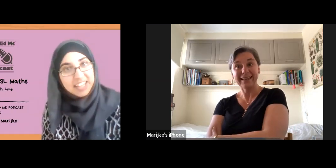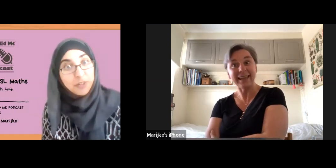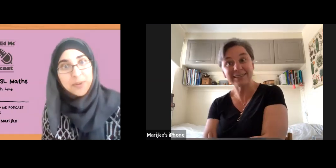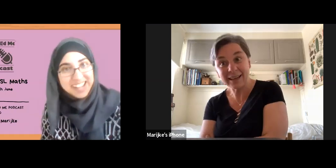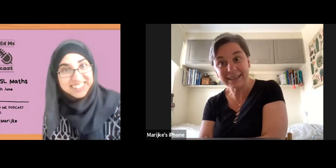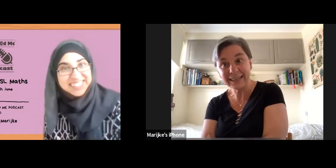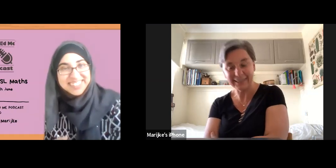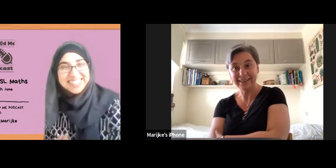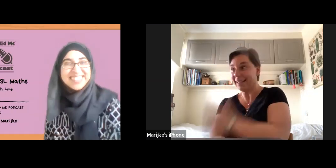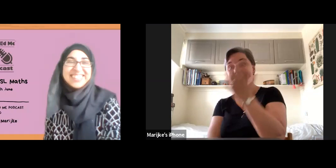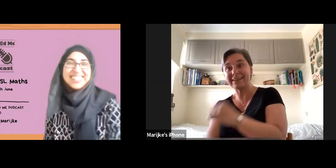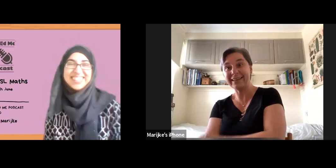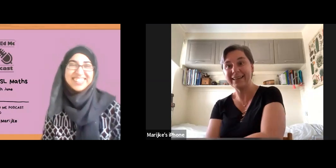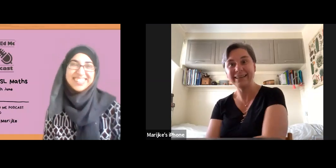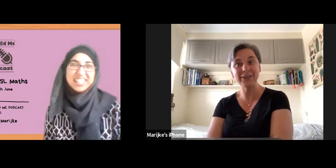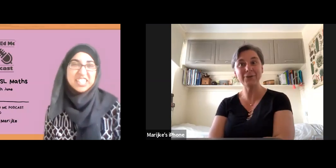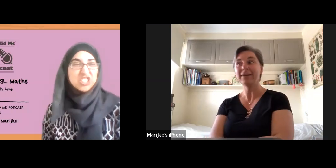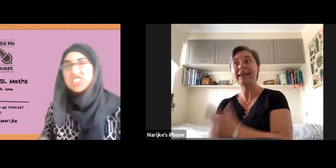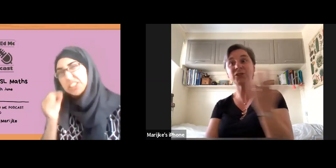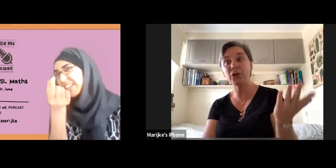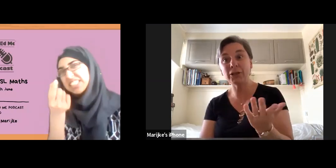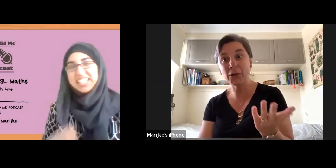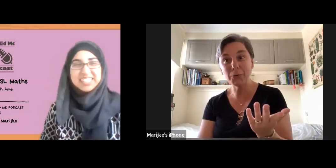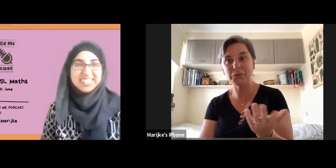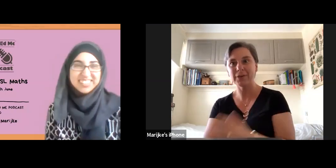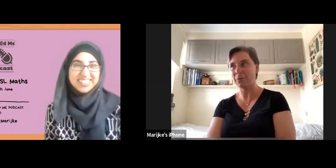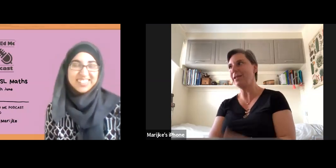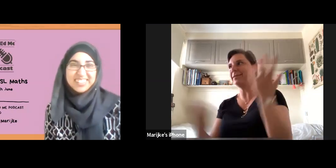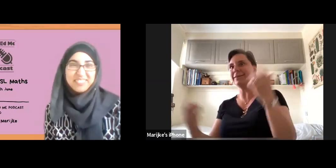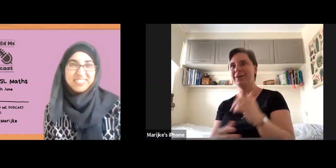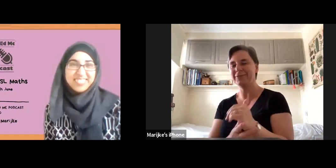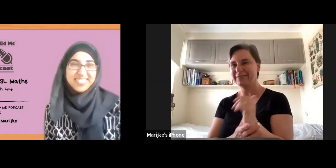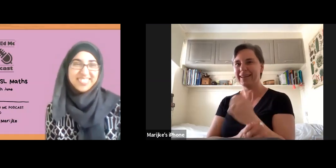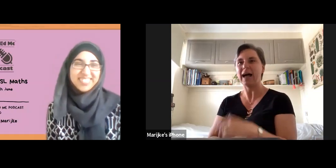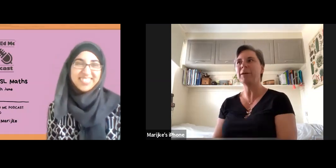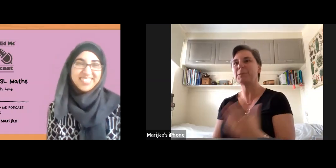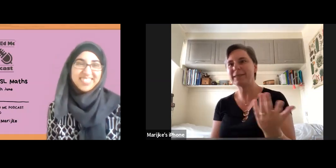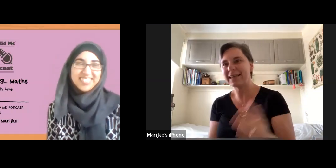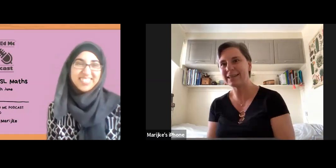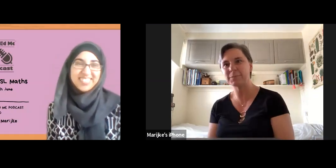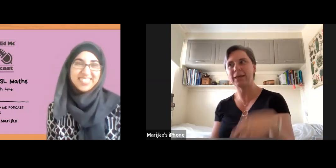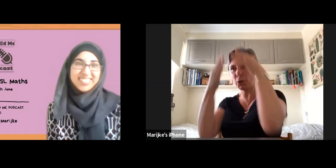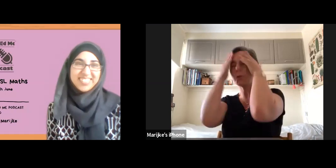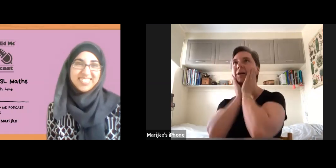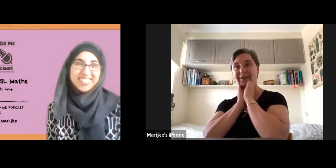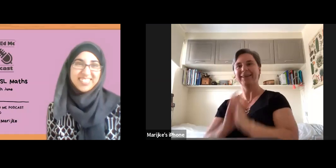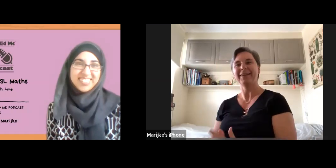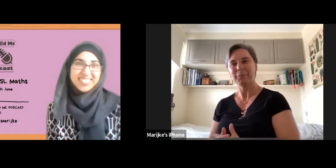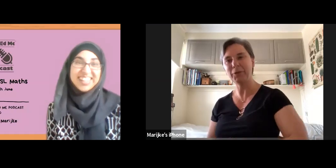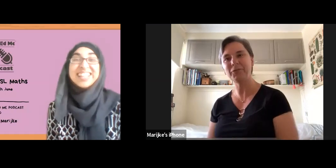everyone else. Exactly. You know, just eternal youth. Well, you know, how many split seconds make you look beautiful and